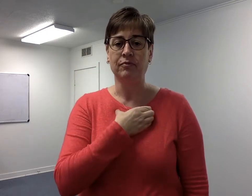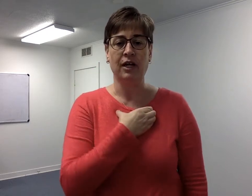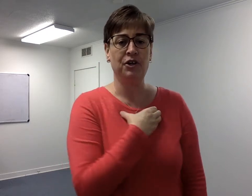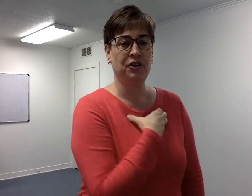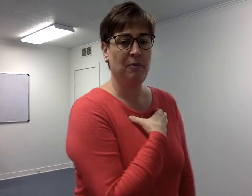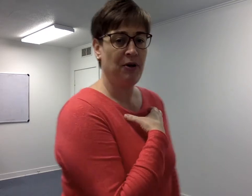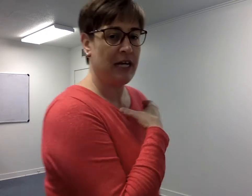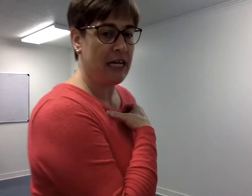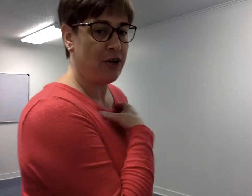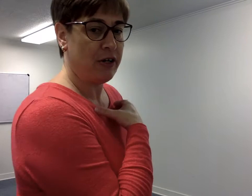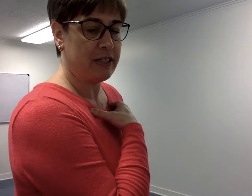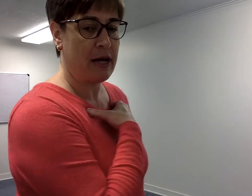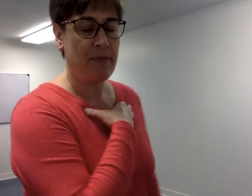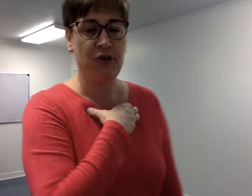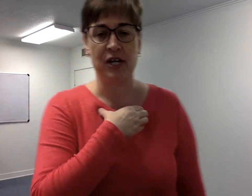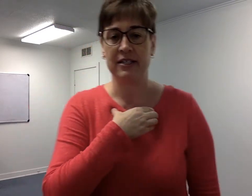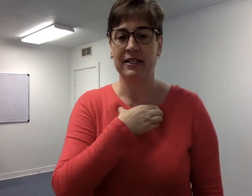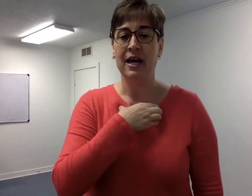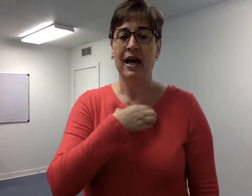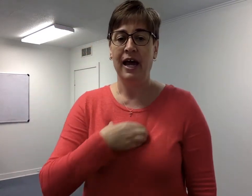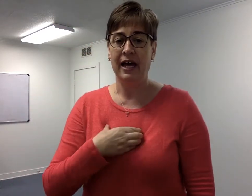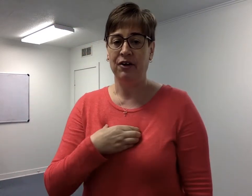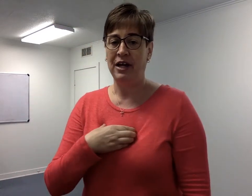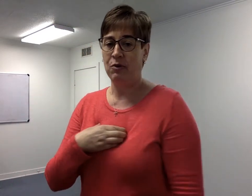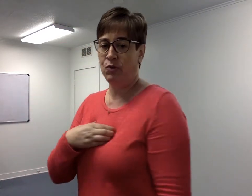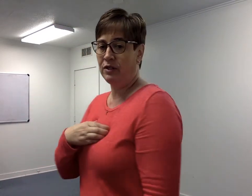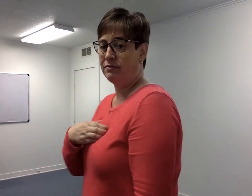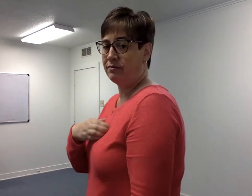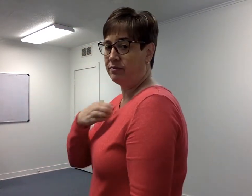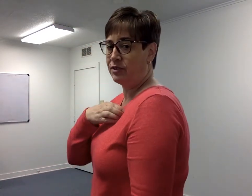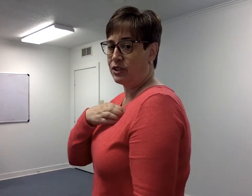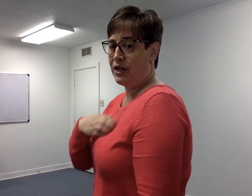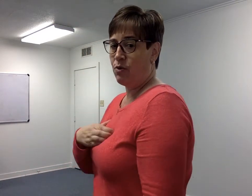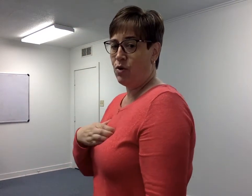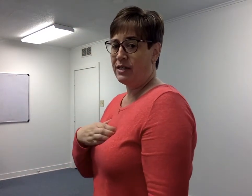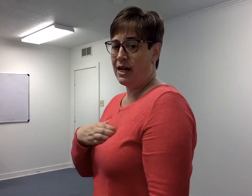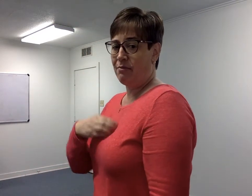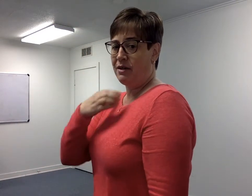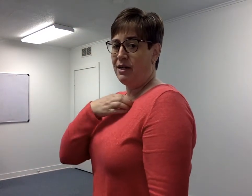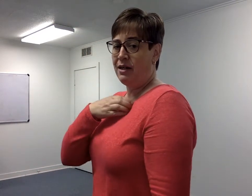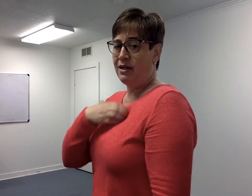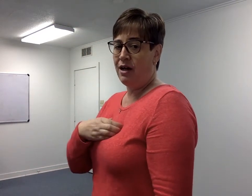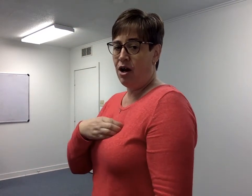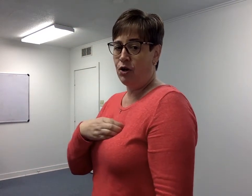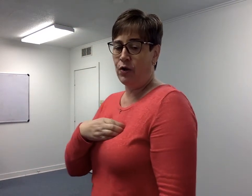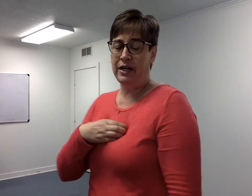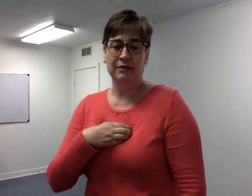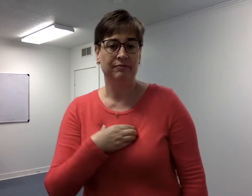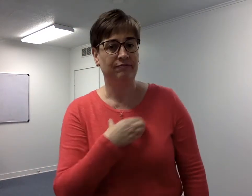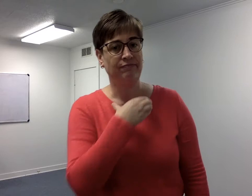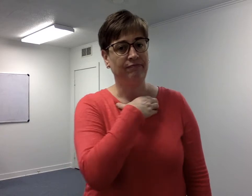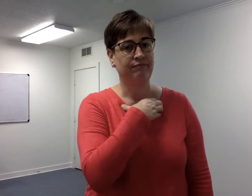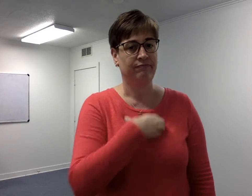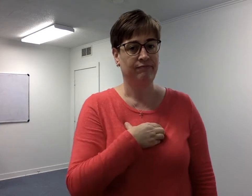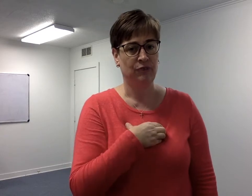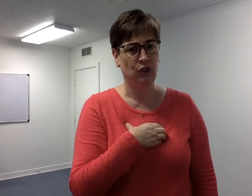and you're going to put it here at the top of your chest and go down one. Just go down one time. Hungry. You're